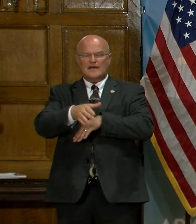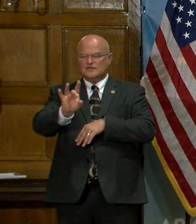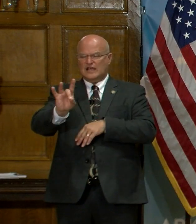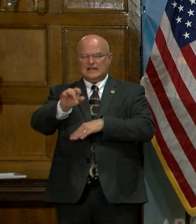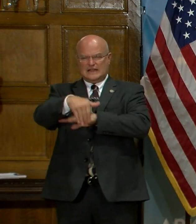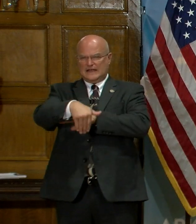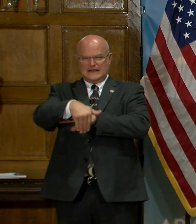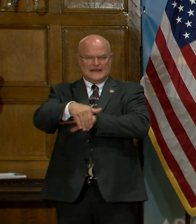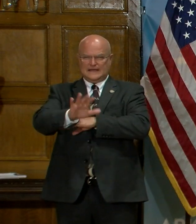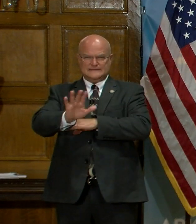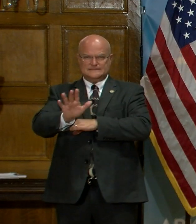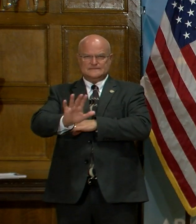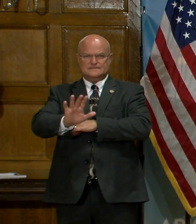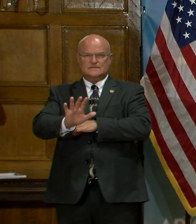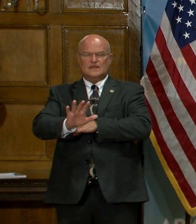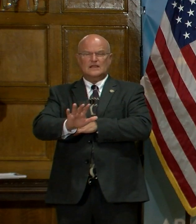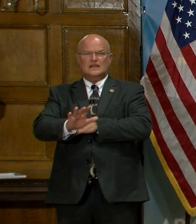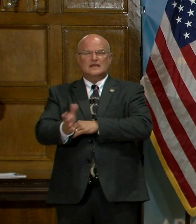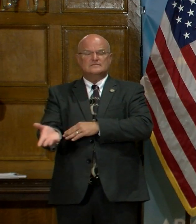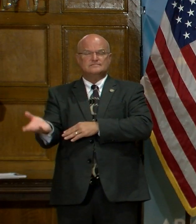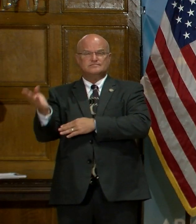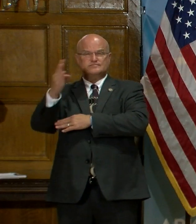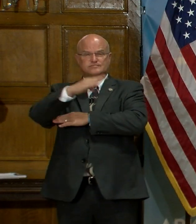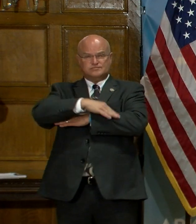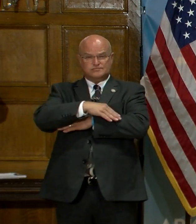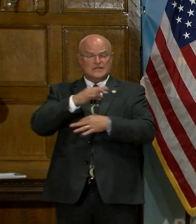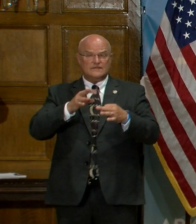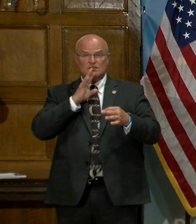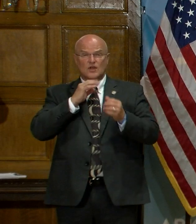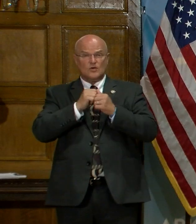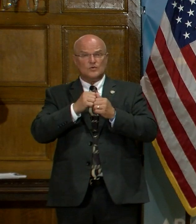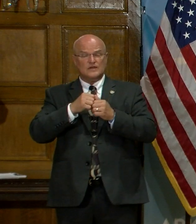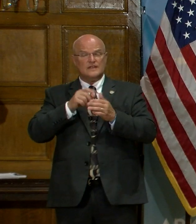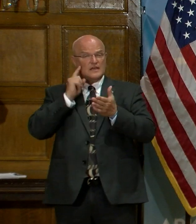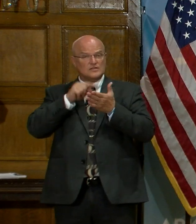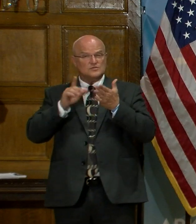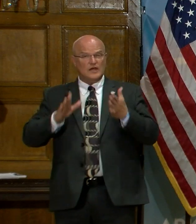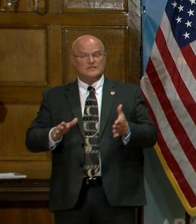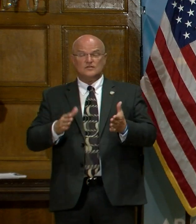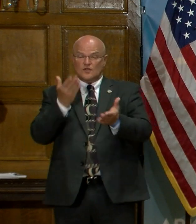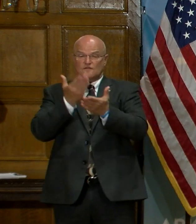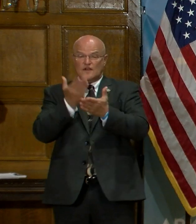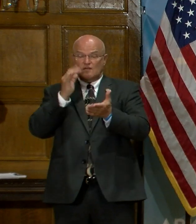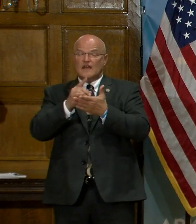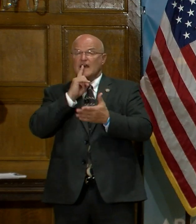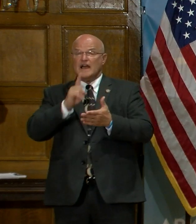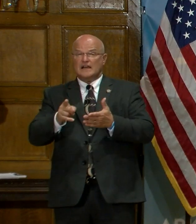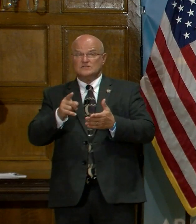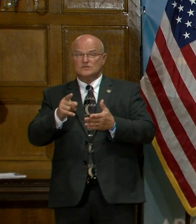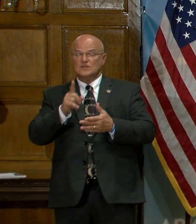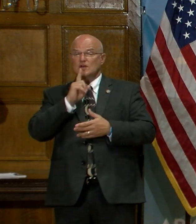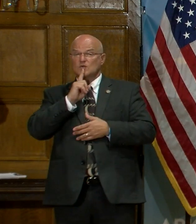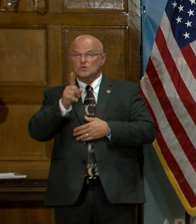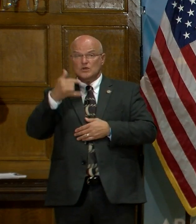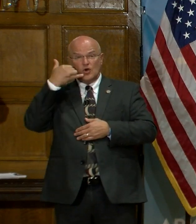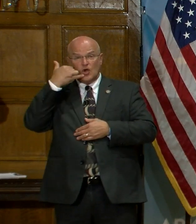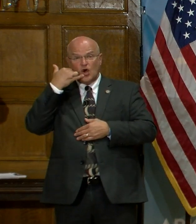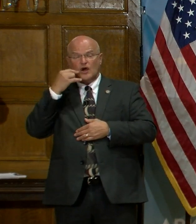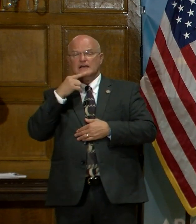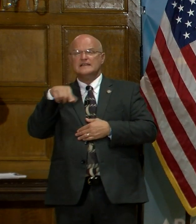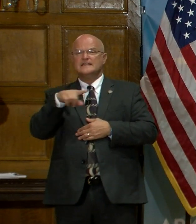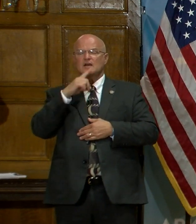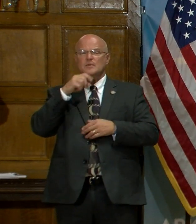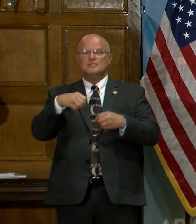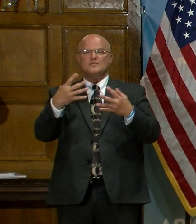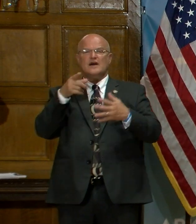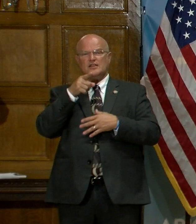8 o'clock. Another thing to remember, if you talk to a tracer, a way that you can verify that it's actually a legitimate call is they'll